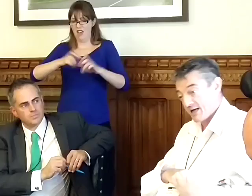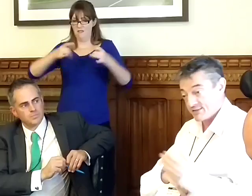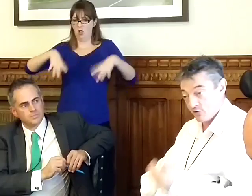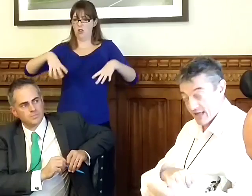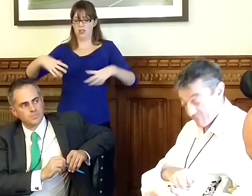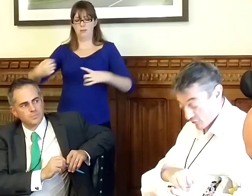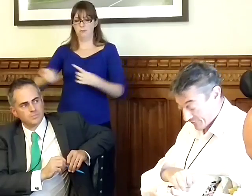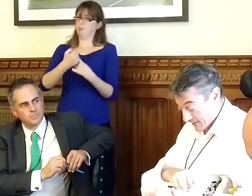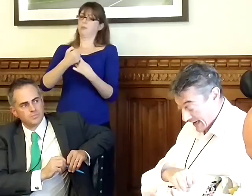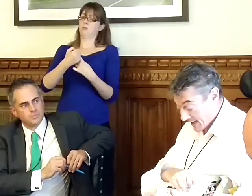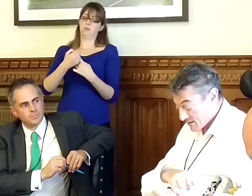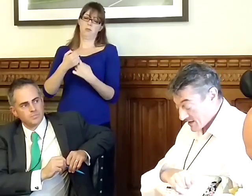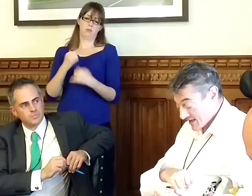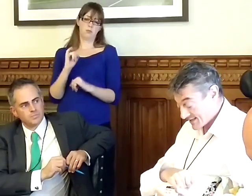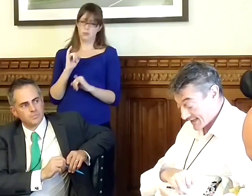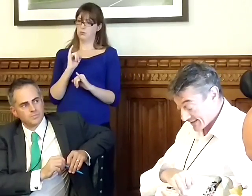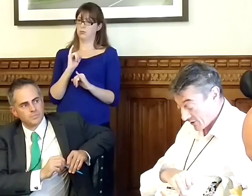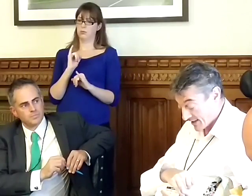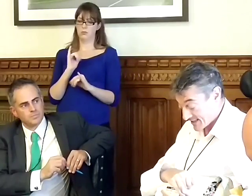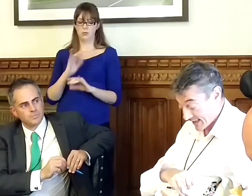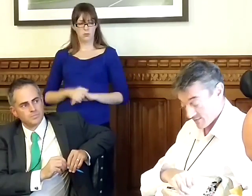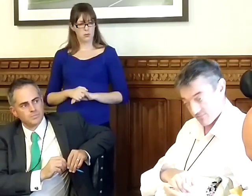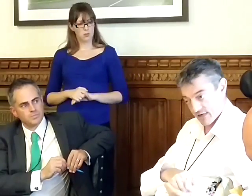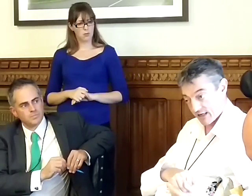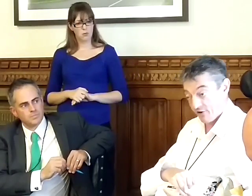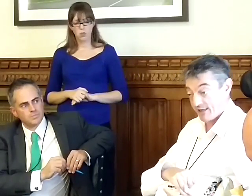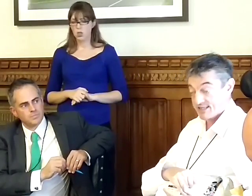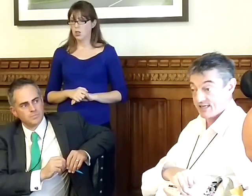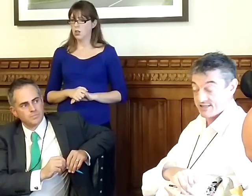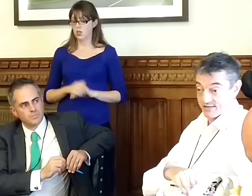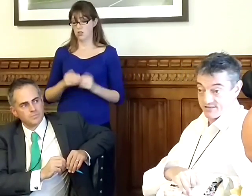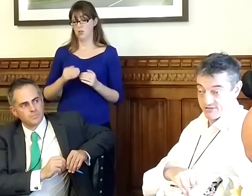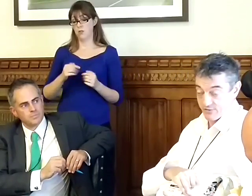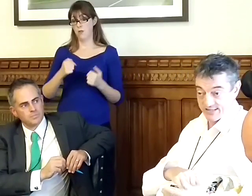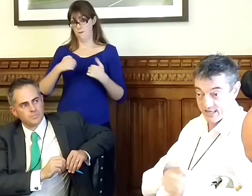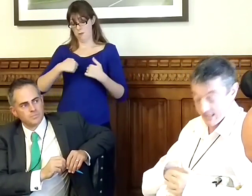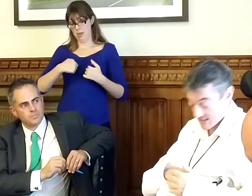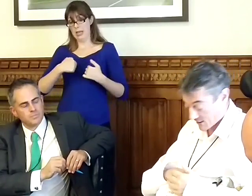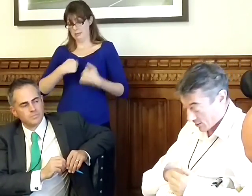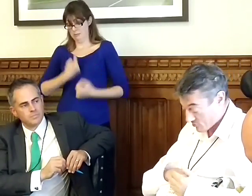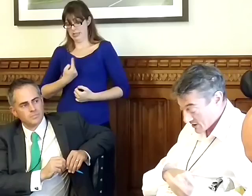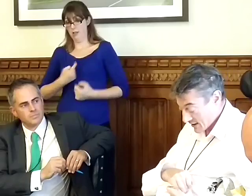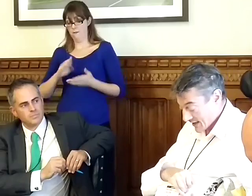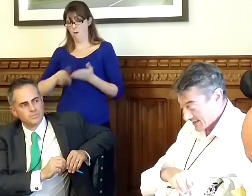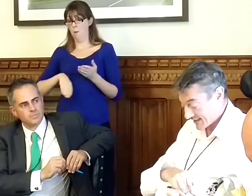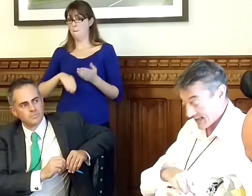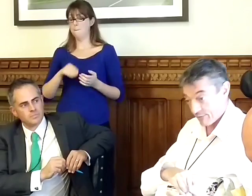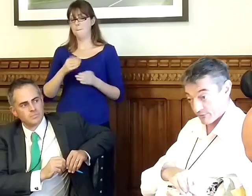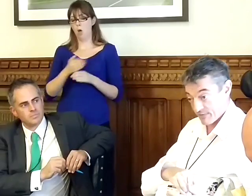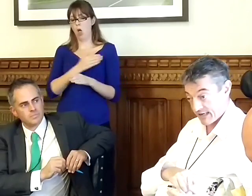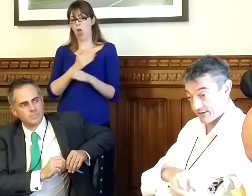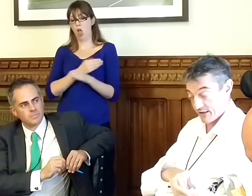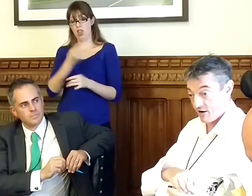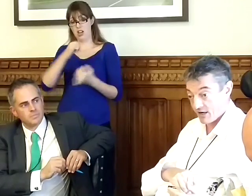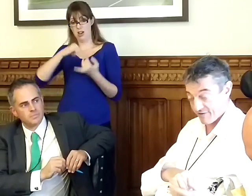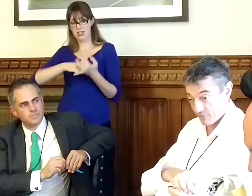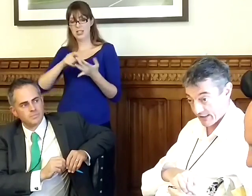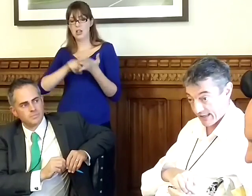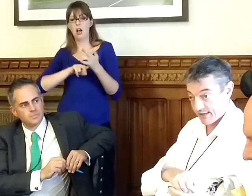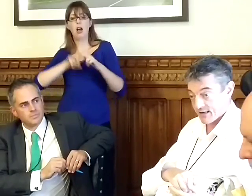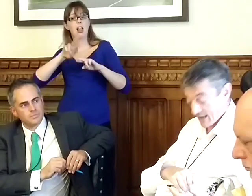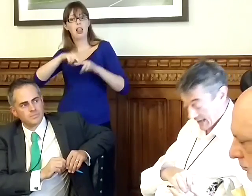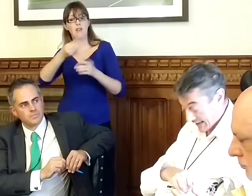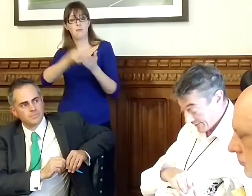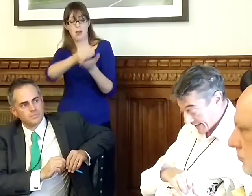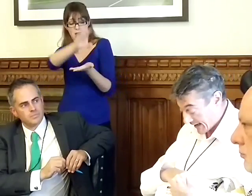On a personal level for me, since the early 90s, that's 20 years ago, it's enabled me, the